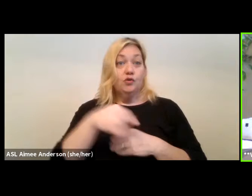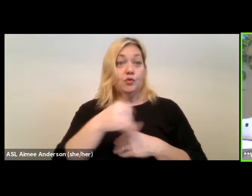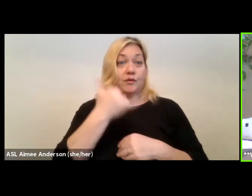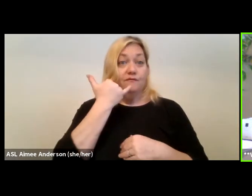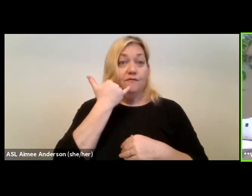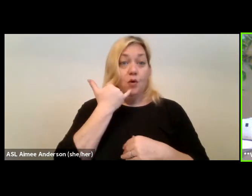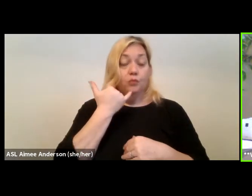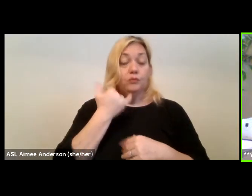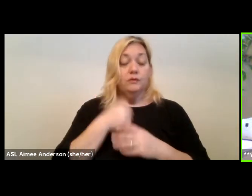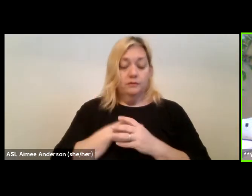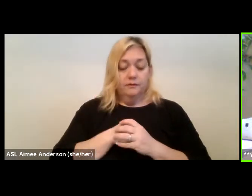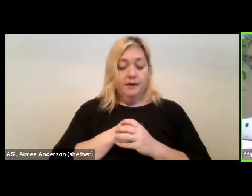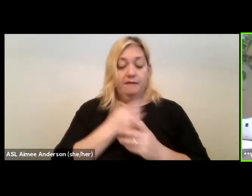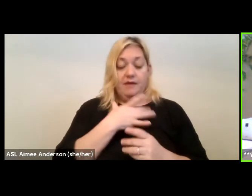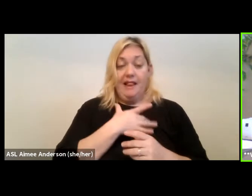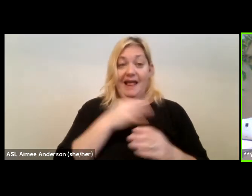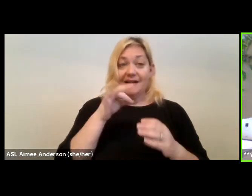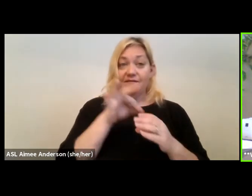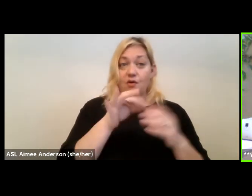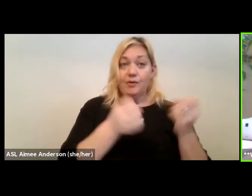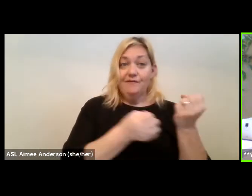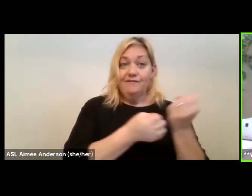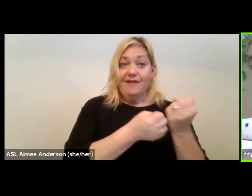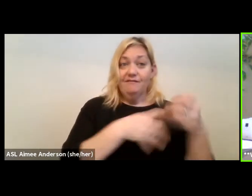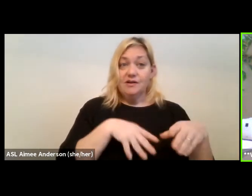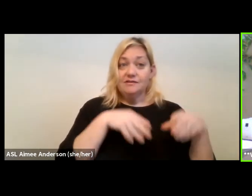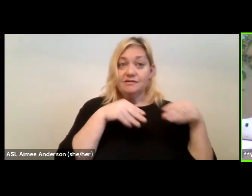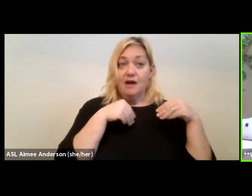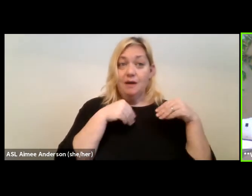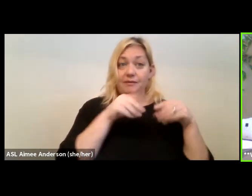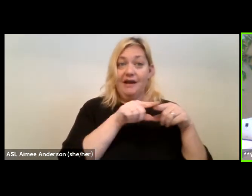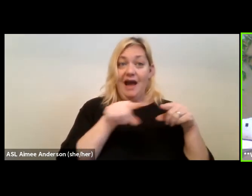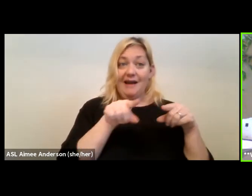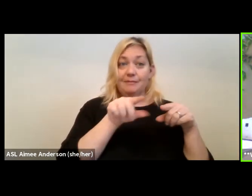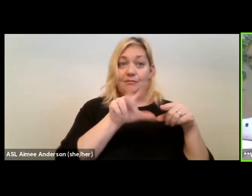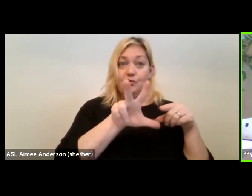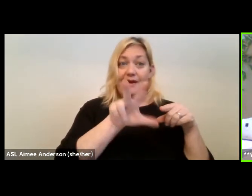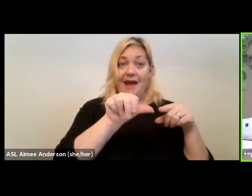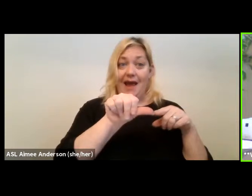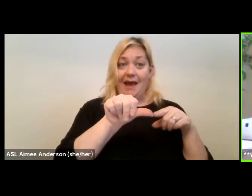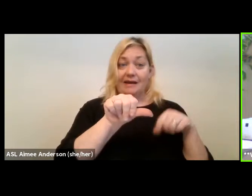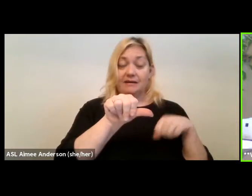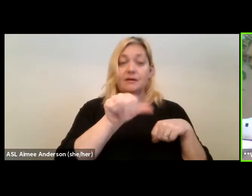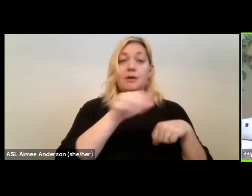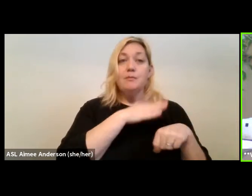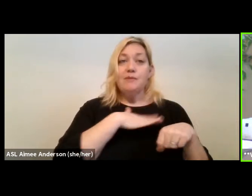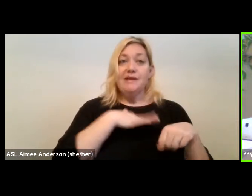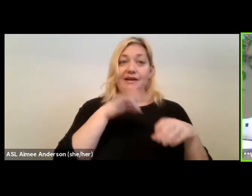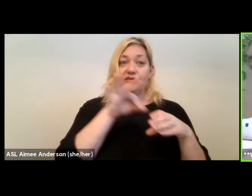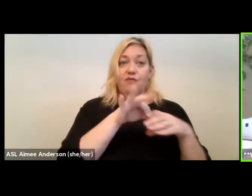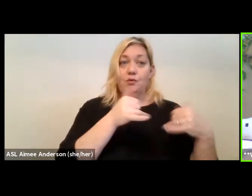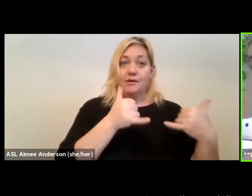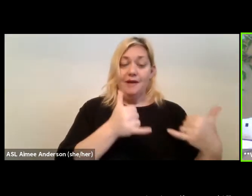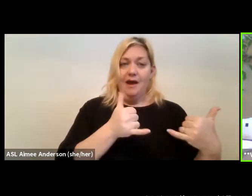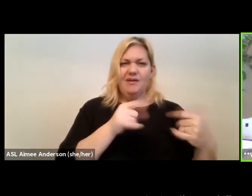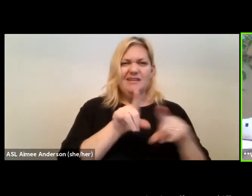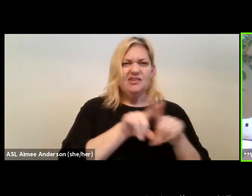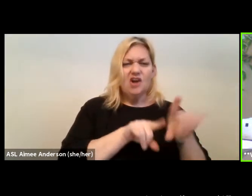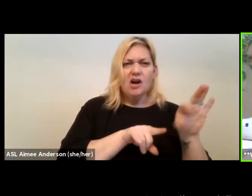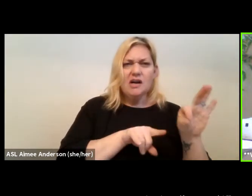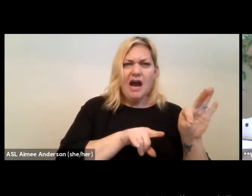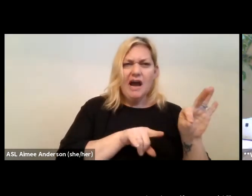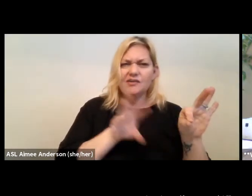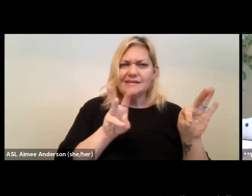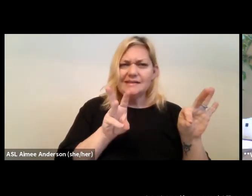would like to vote in favor of adopting item 3A, please vote now. And is it *9 or *6,